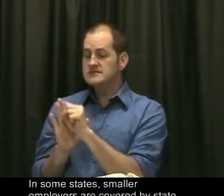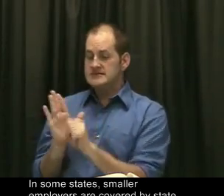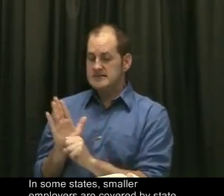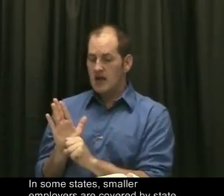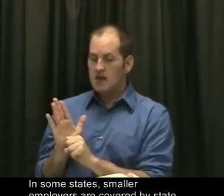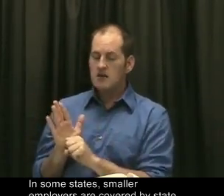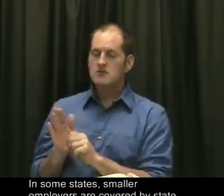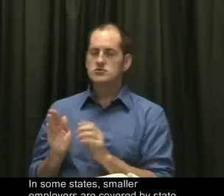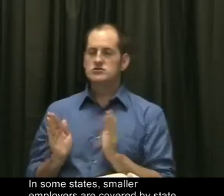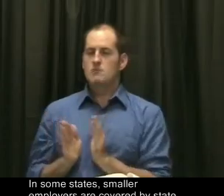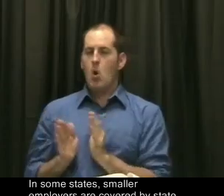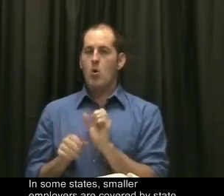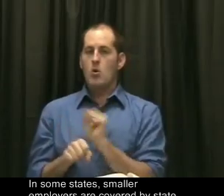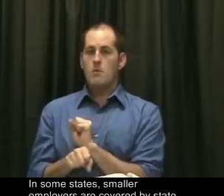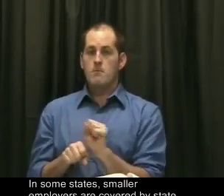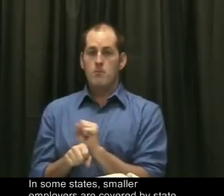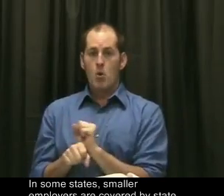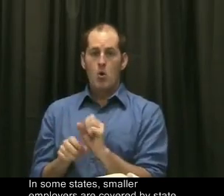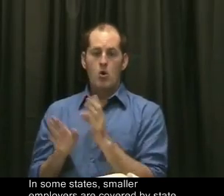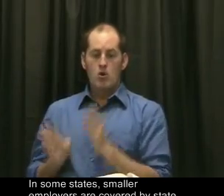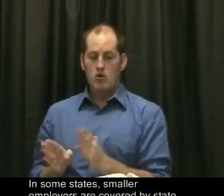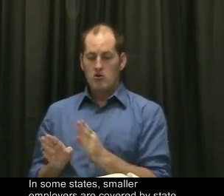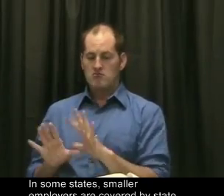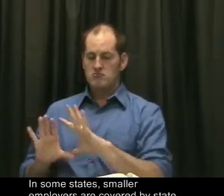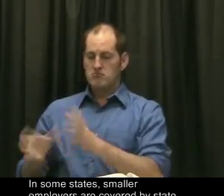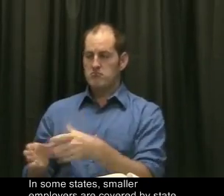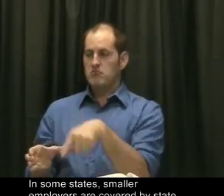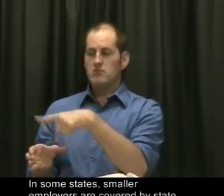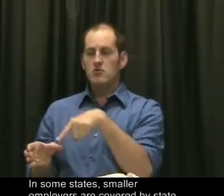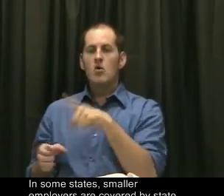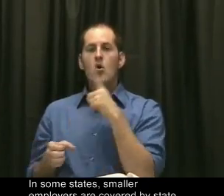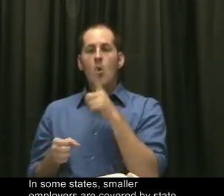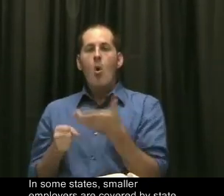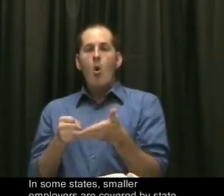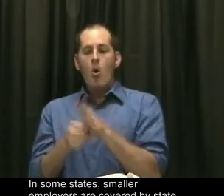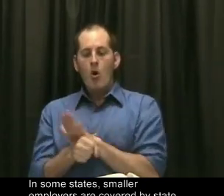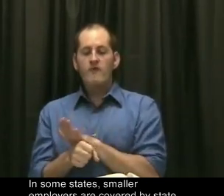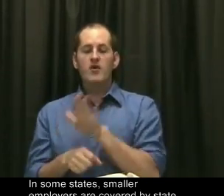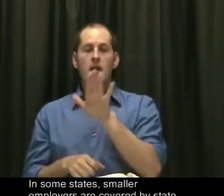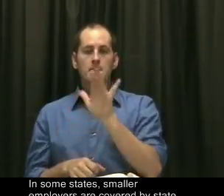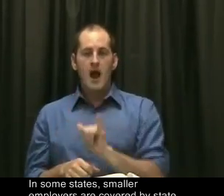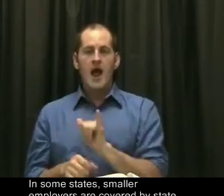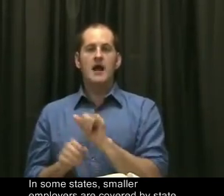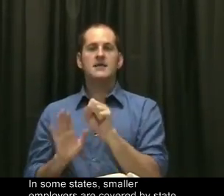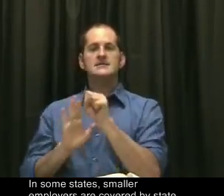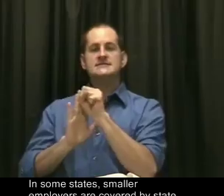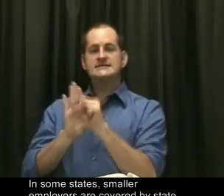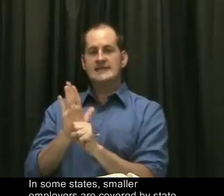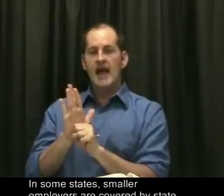In some states, smaller employers are covered by state disability discrimination laws.